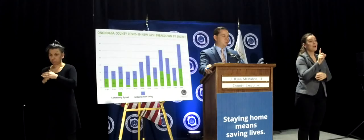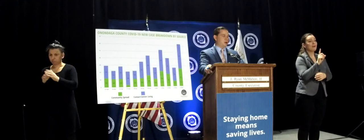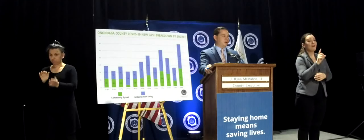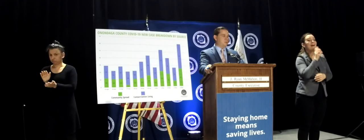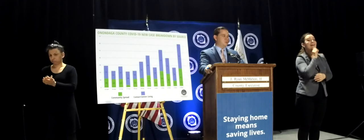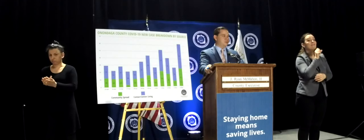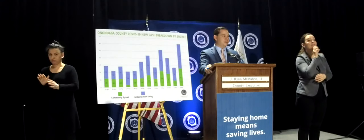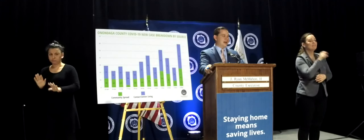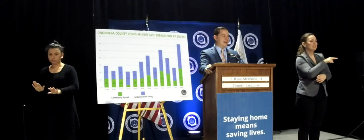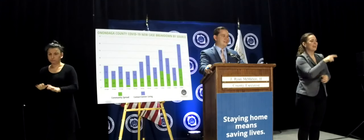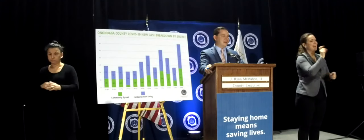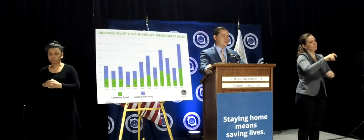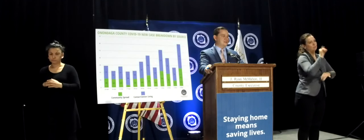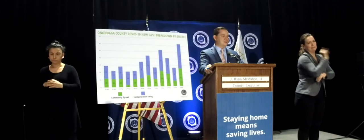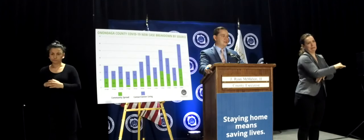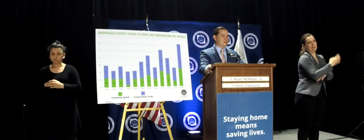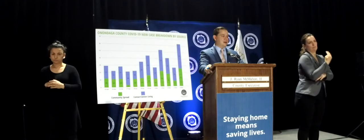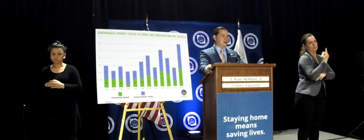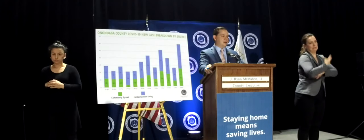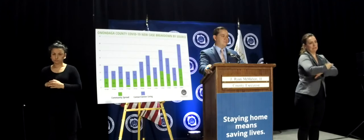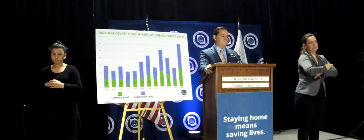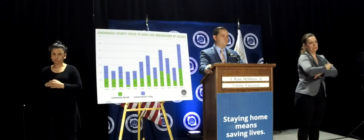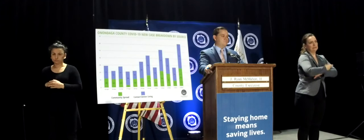community spread numbers and the contacts.